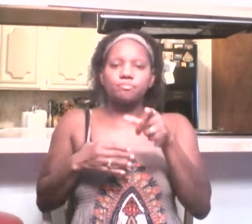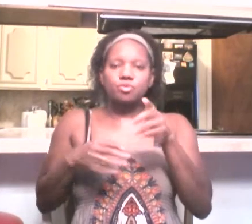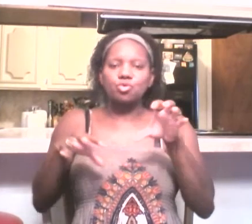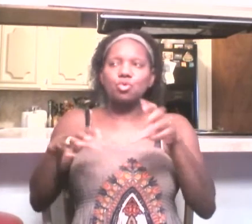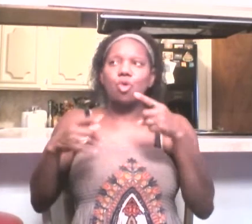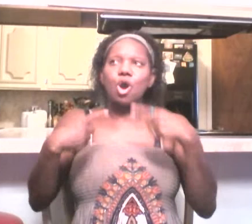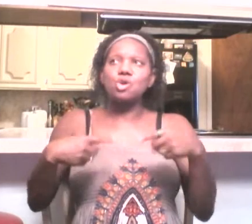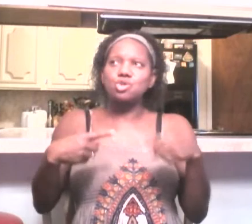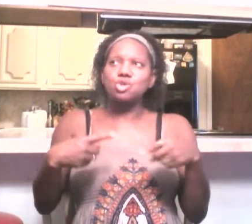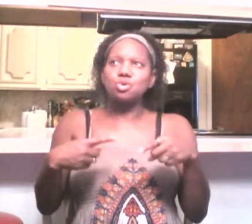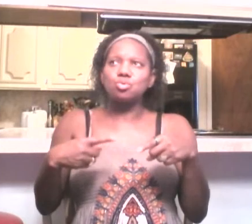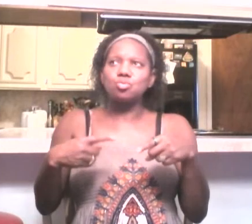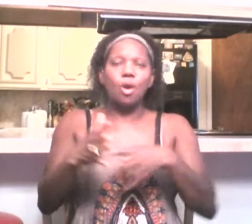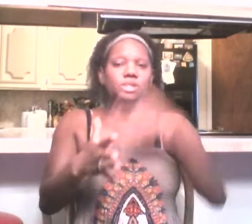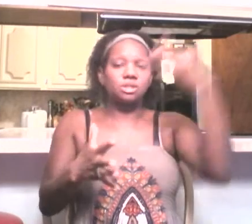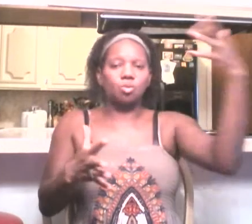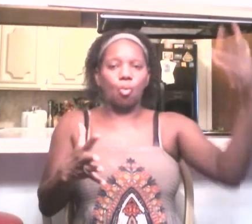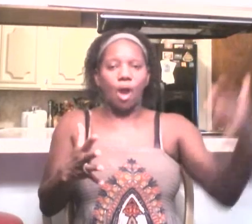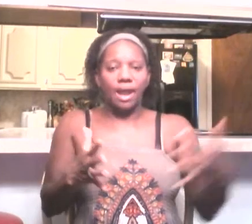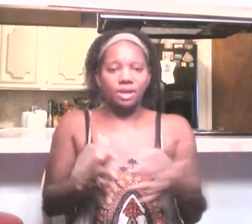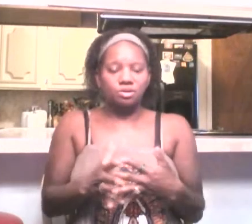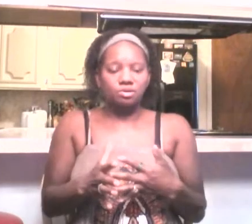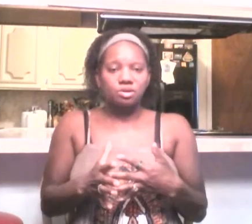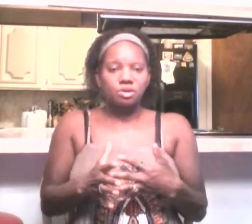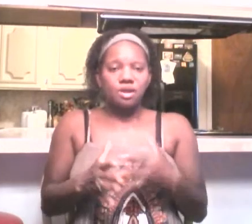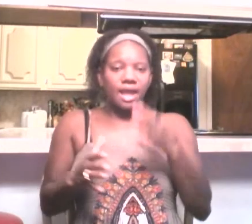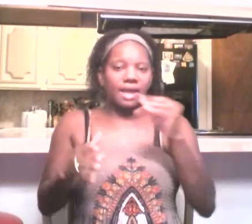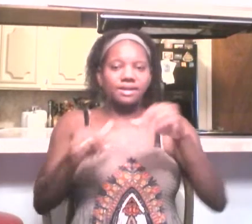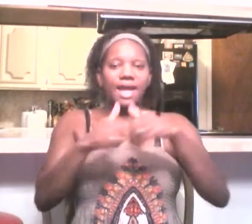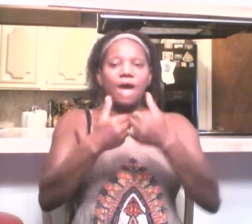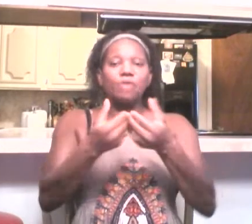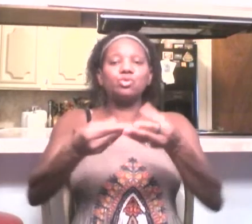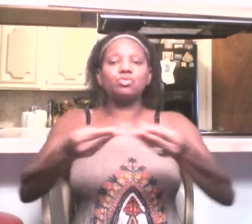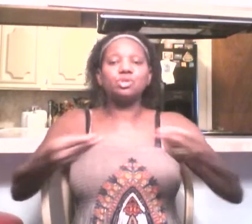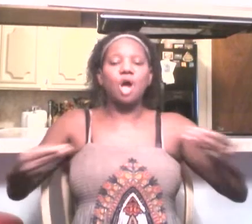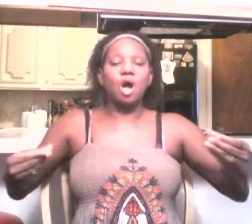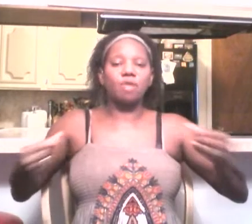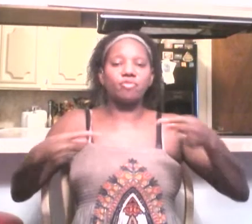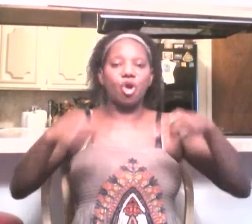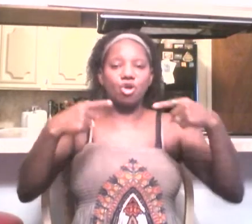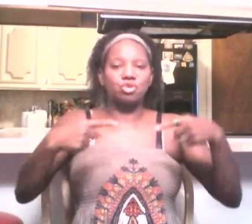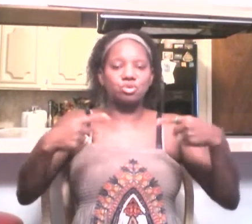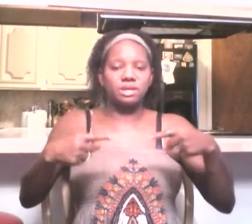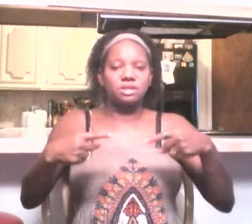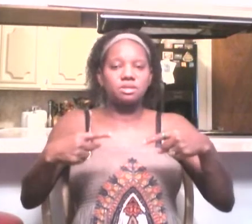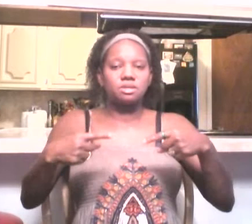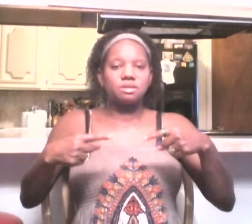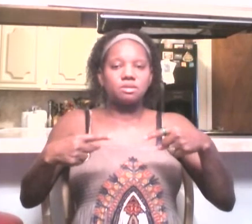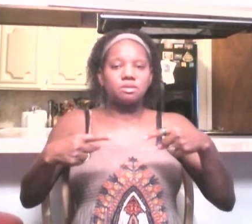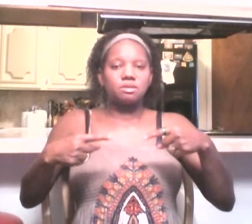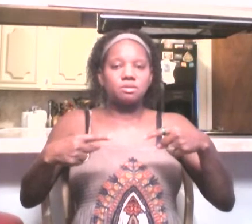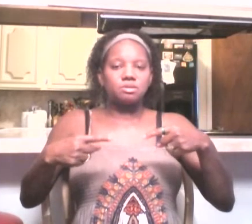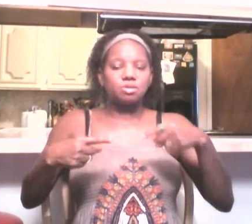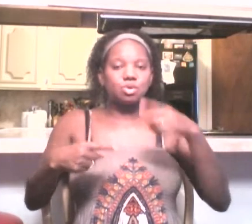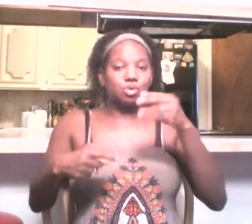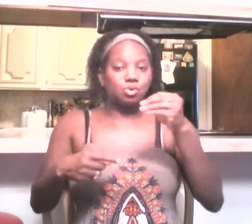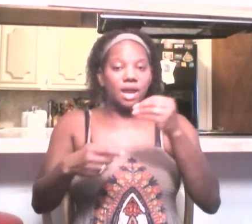Do you argue once in a while? And how do you solve your argument? Do you